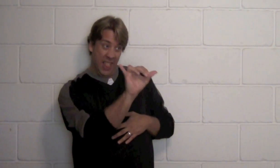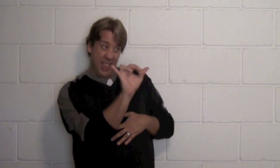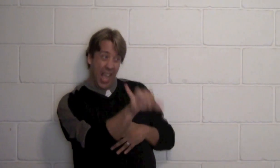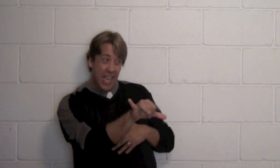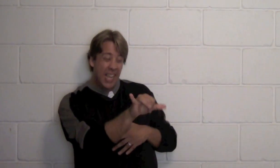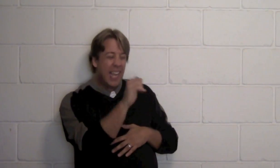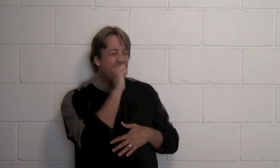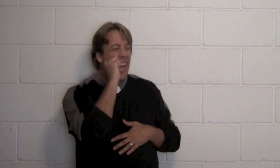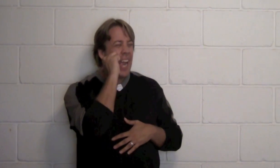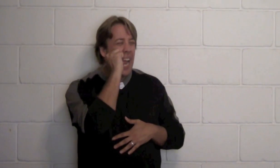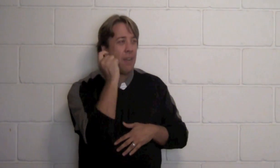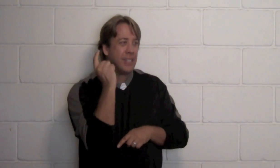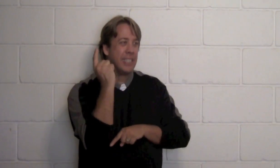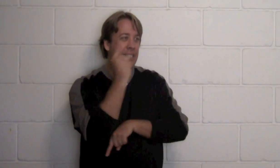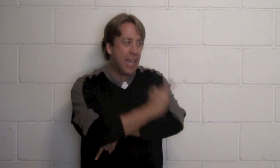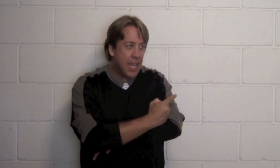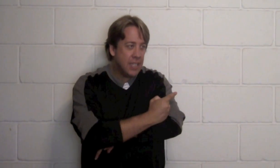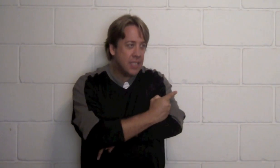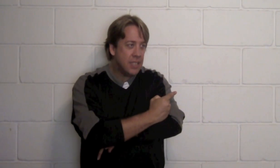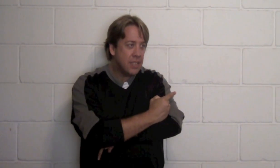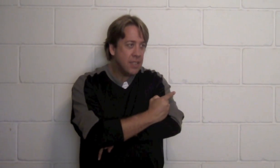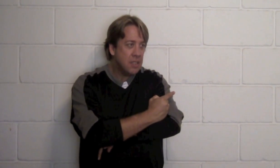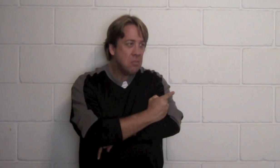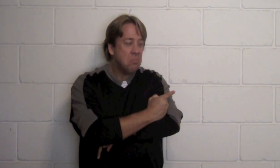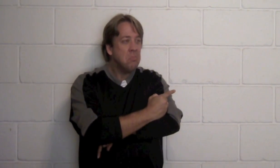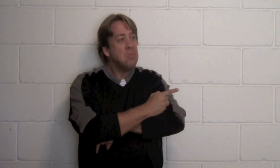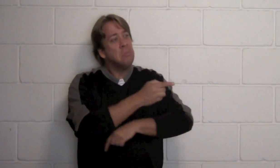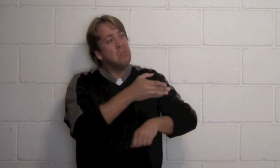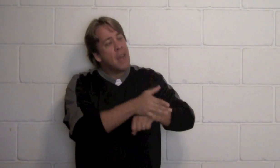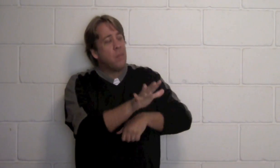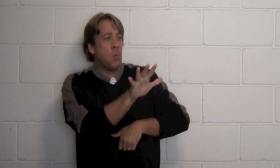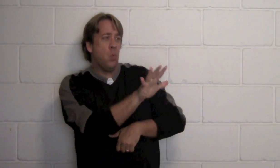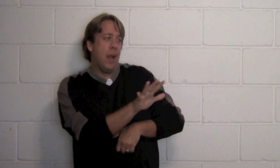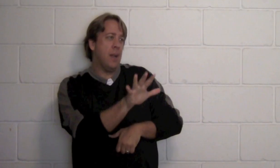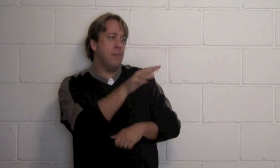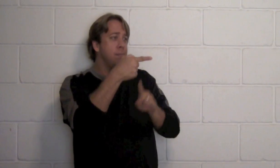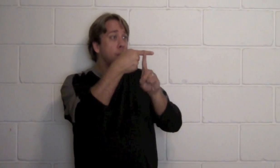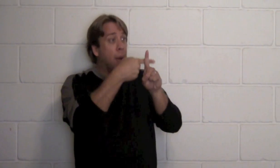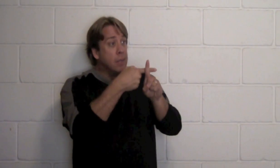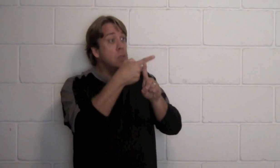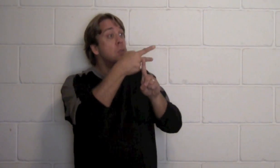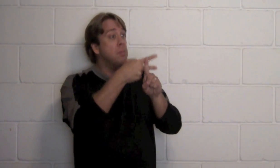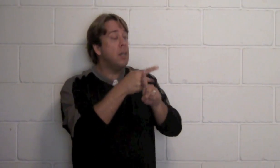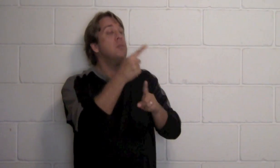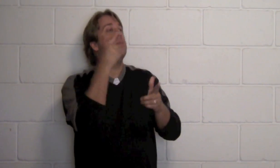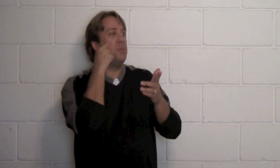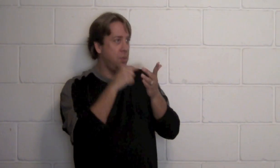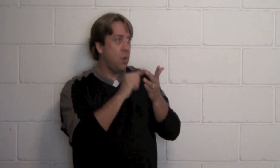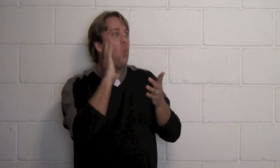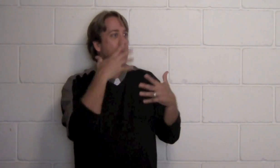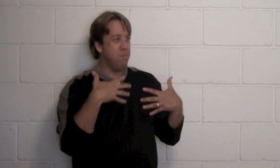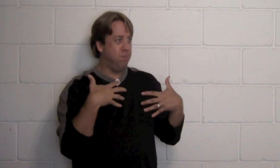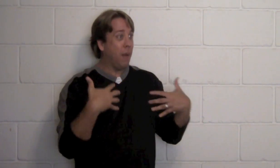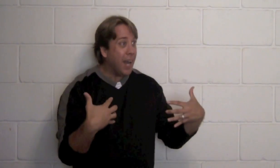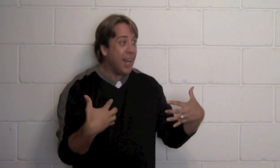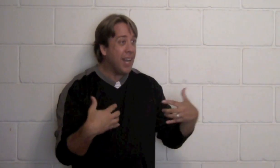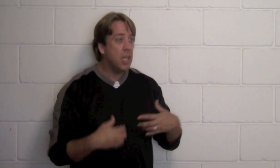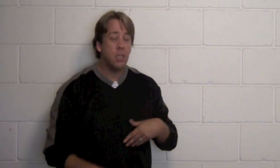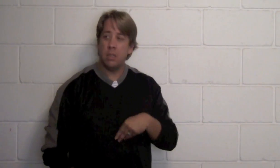And you have to do that every day. After about a month, you'll get results. They'll be